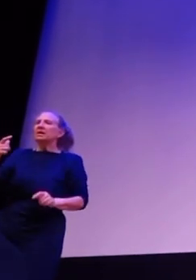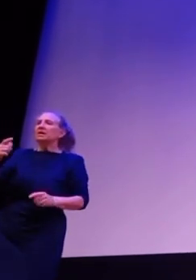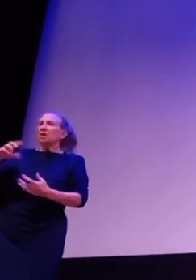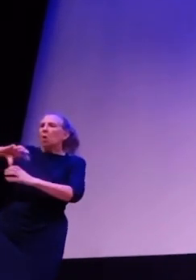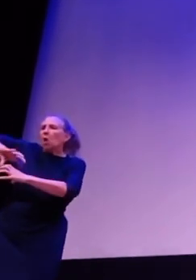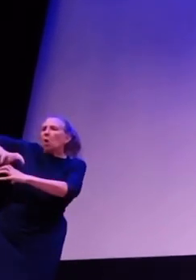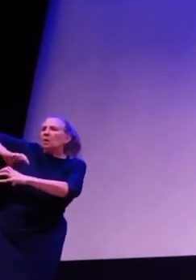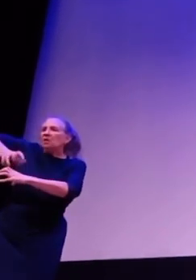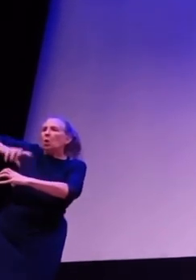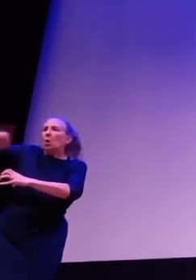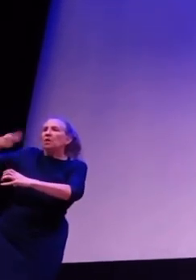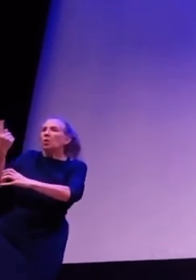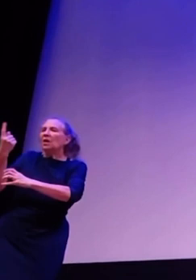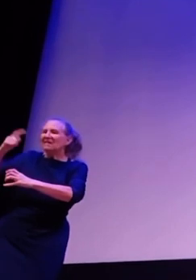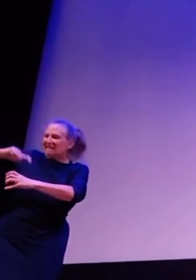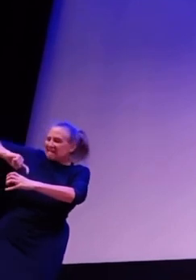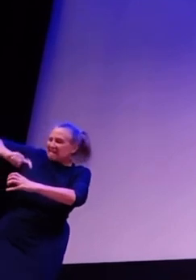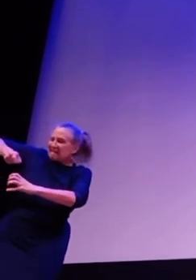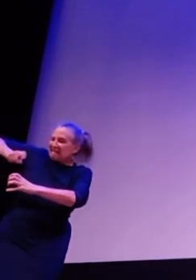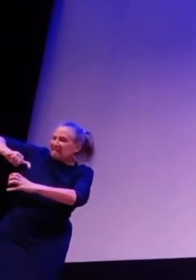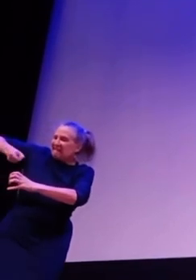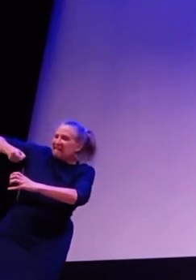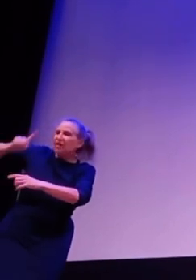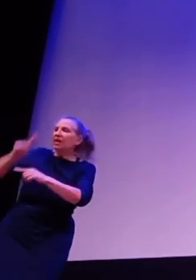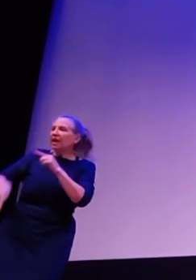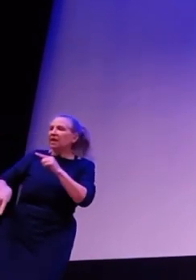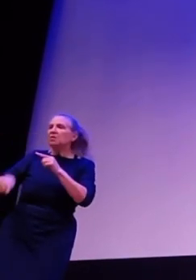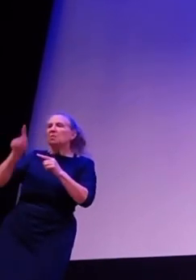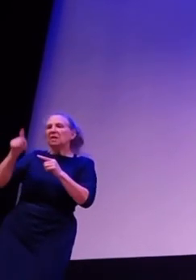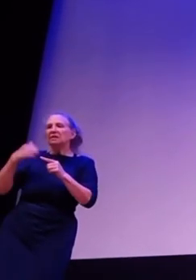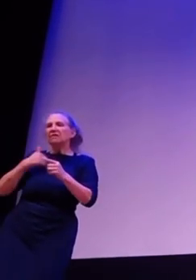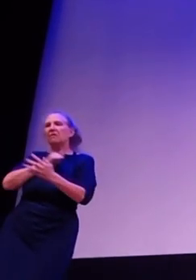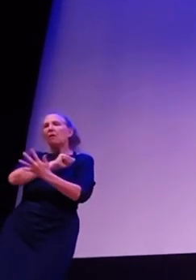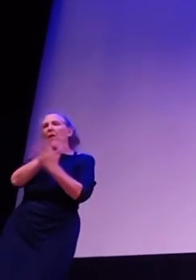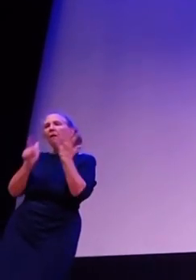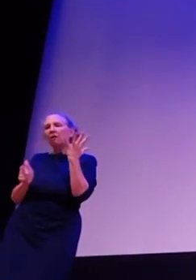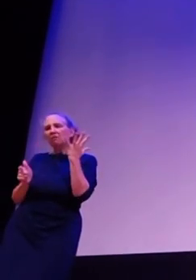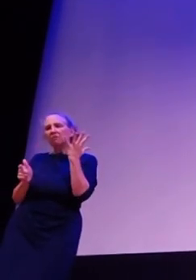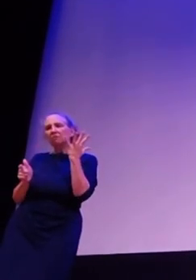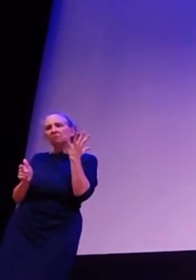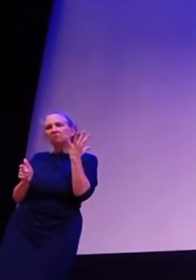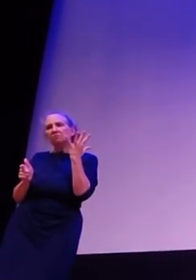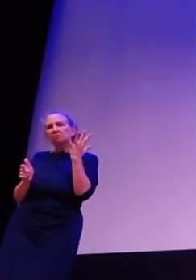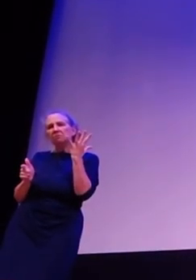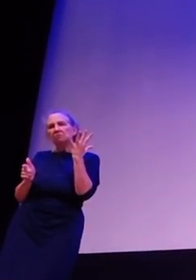really can't. You have to put all of them there to kind of do something. So,